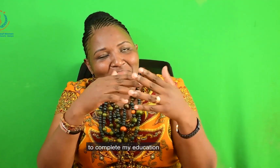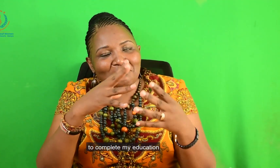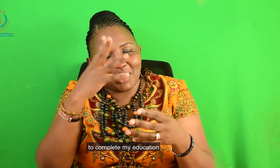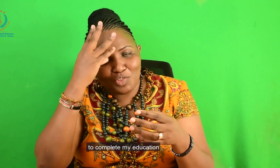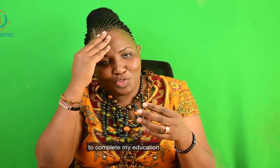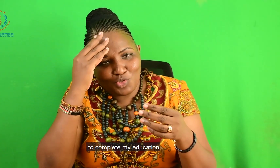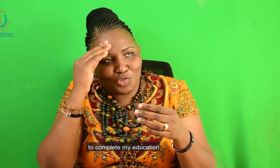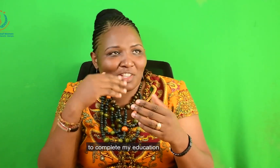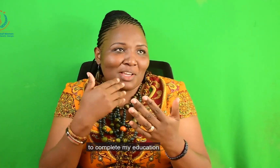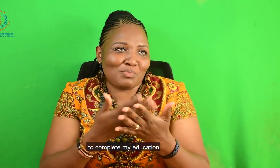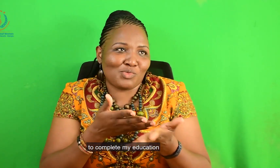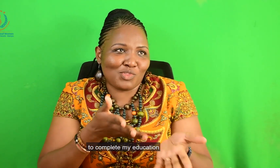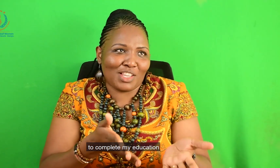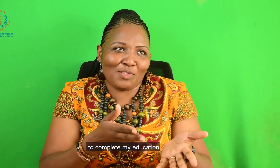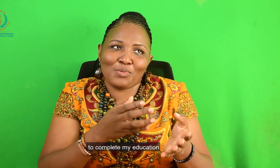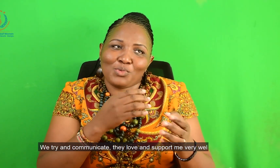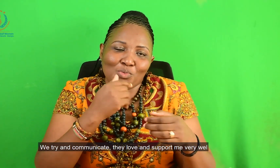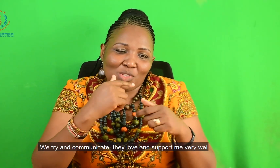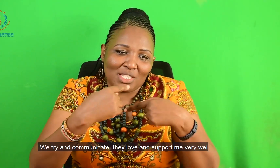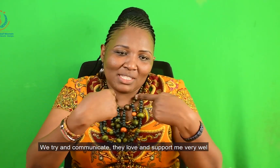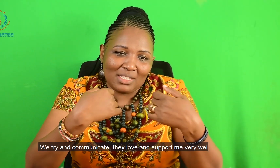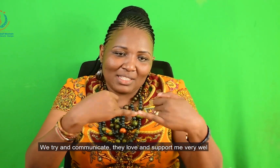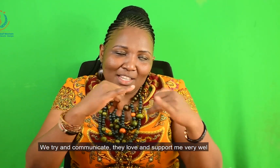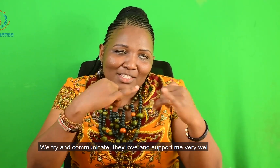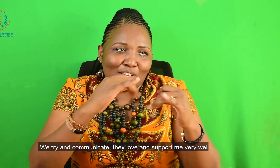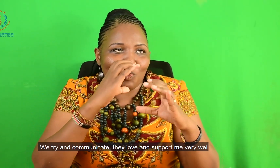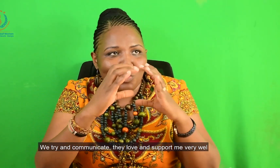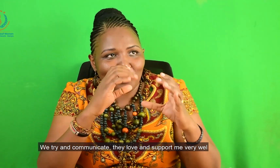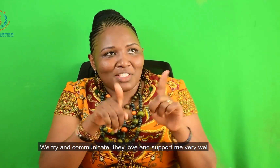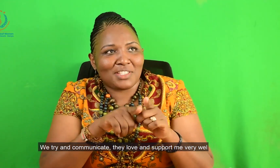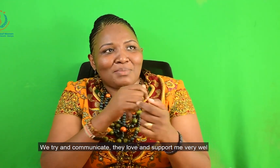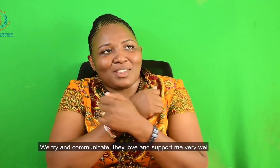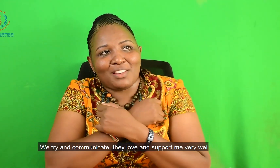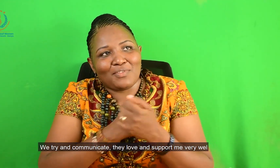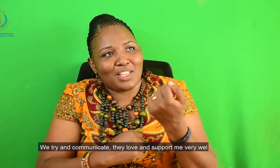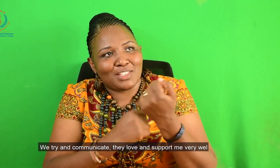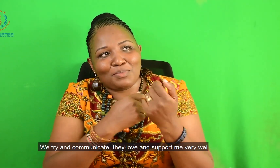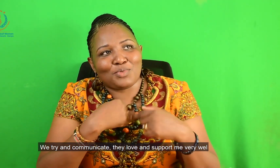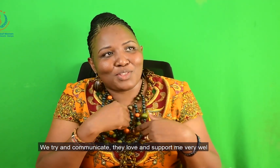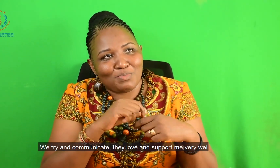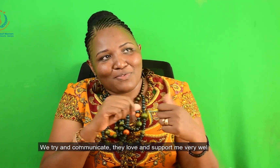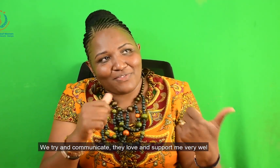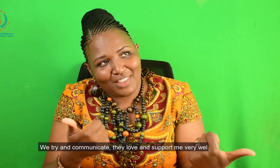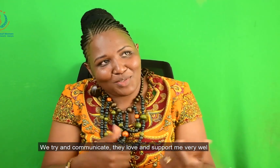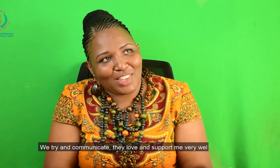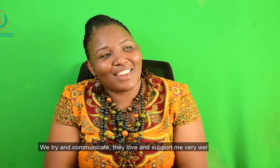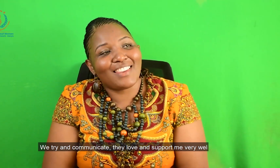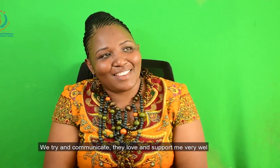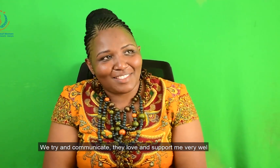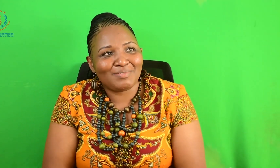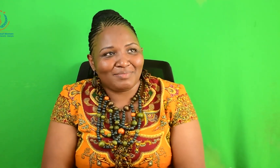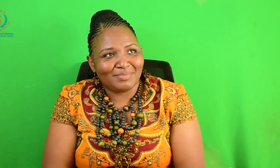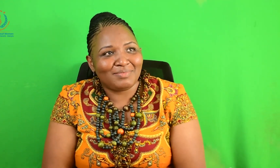my education. We try to communicate. They love and support me very well.